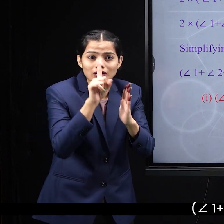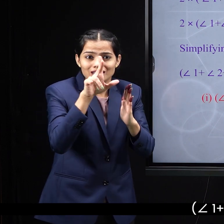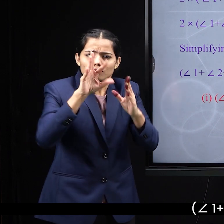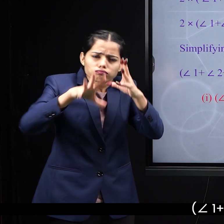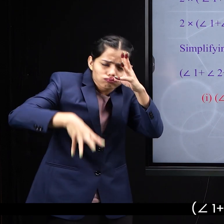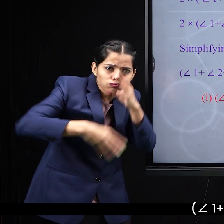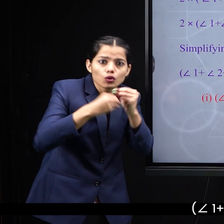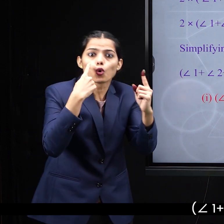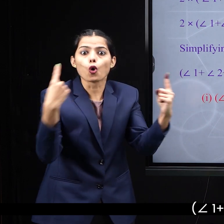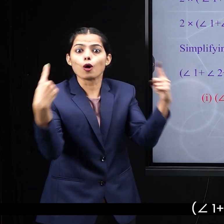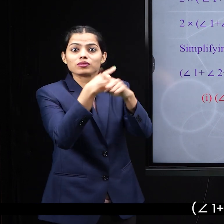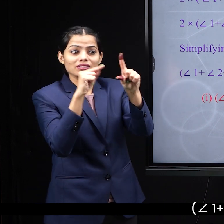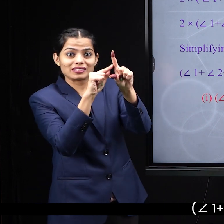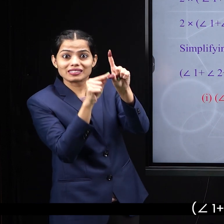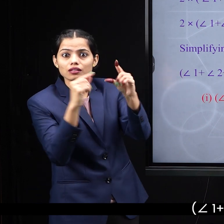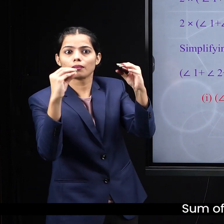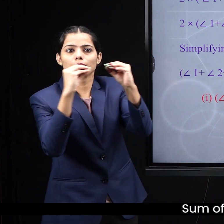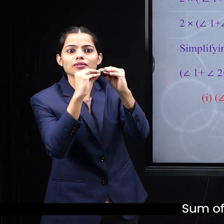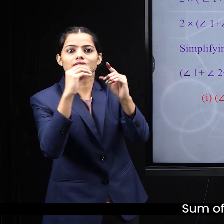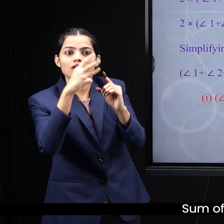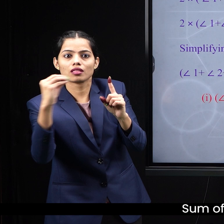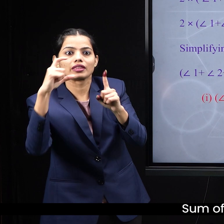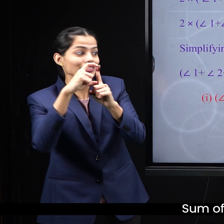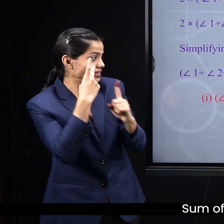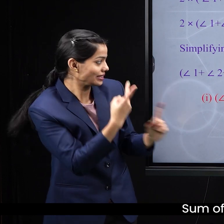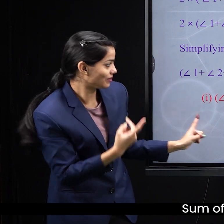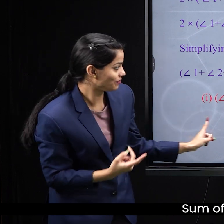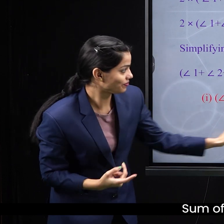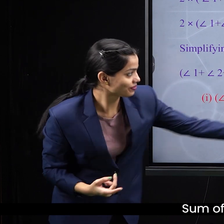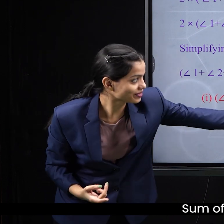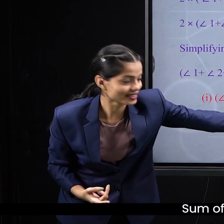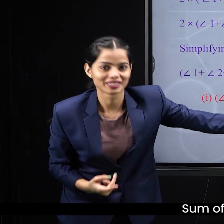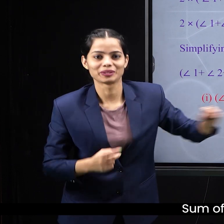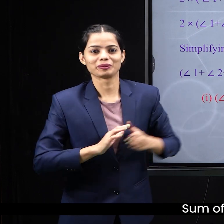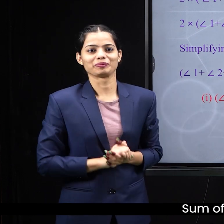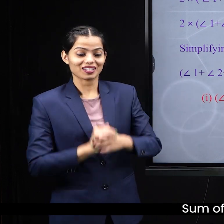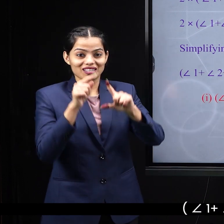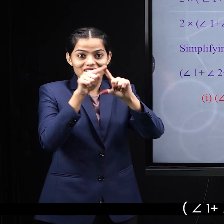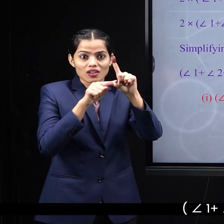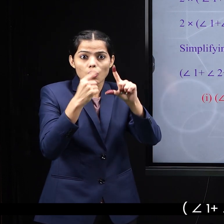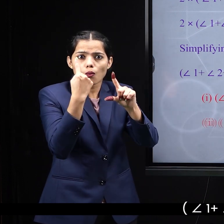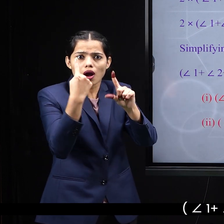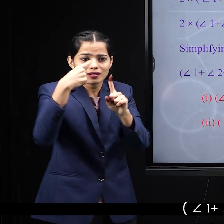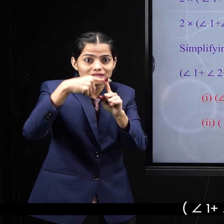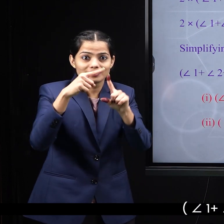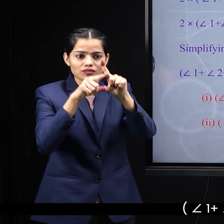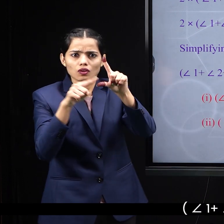equal to 180 degree. Sum of opposite angles B and D. Angle 1 plus angle